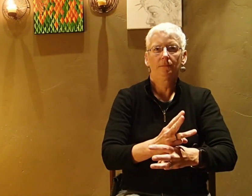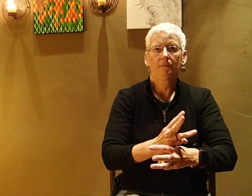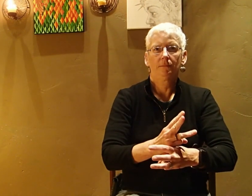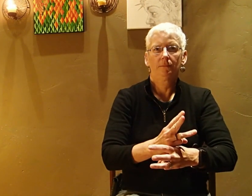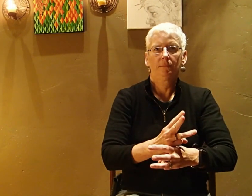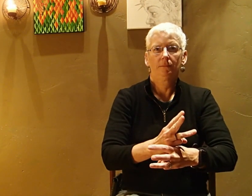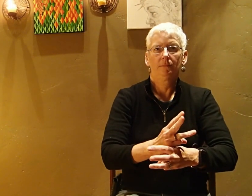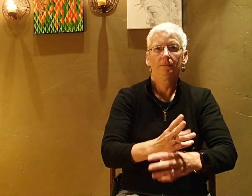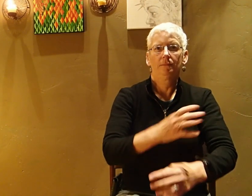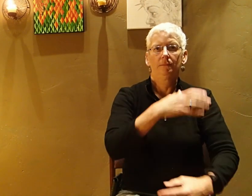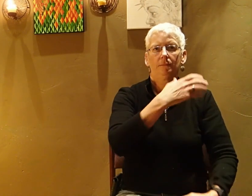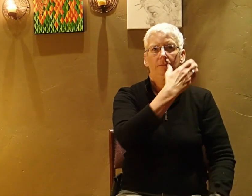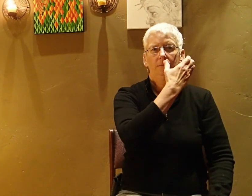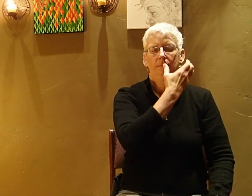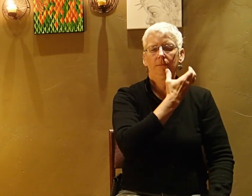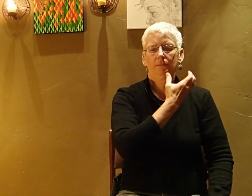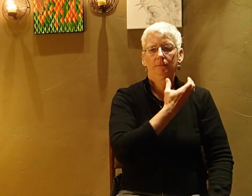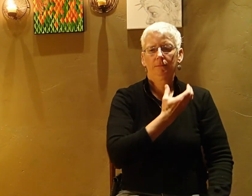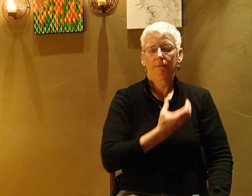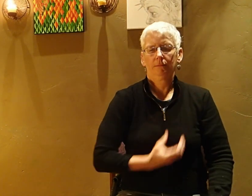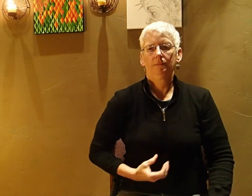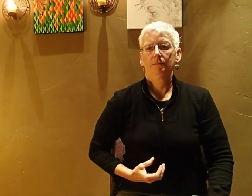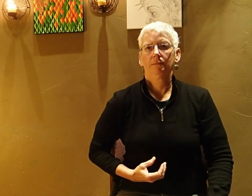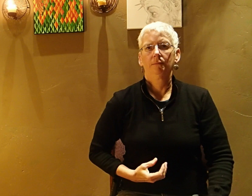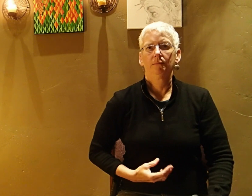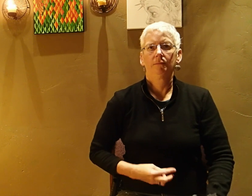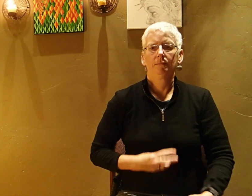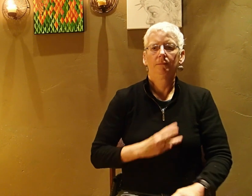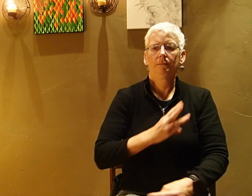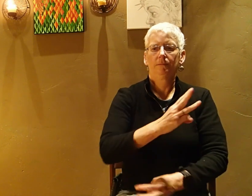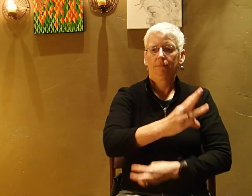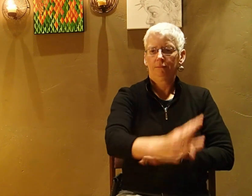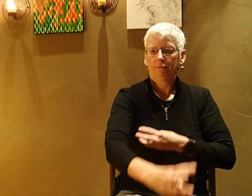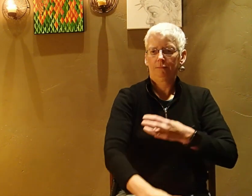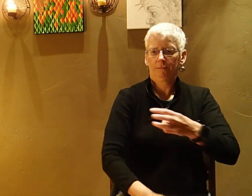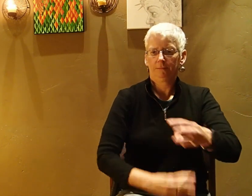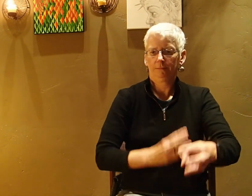nations and their desire, the